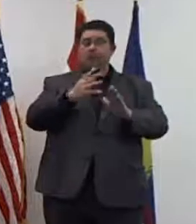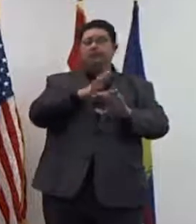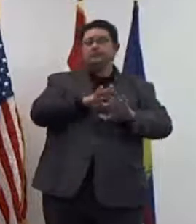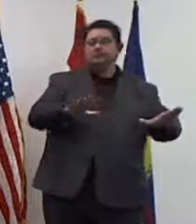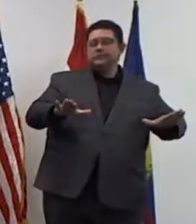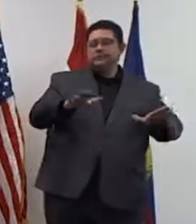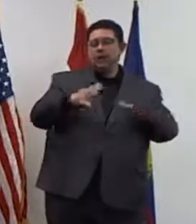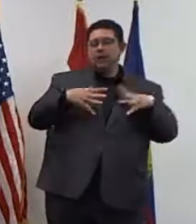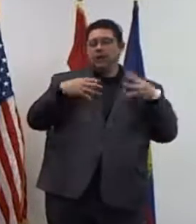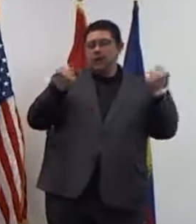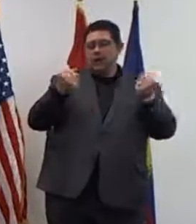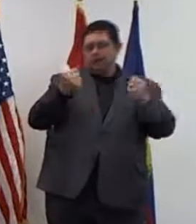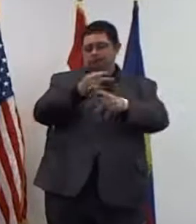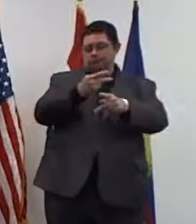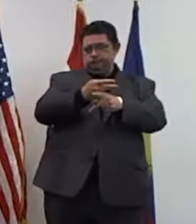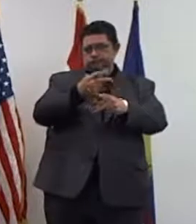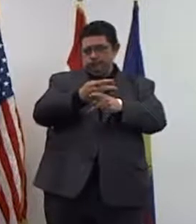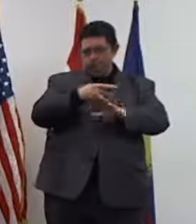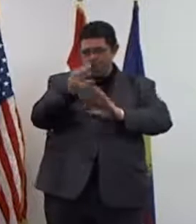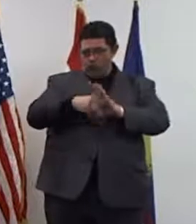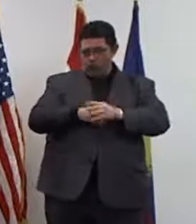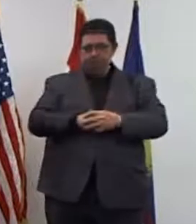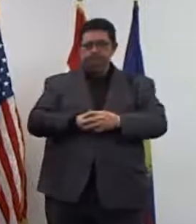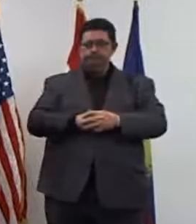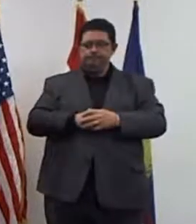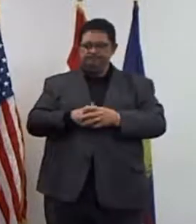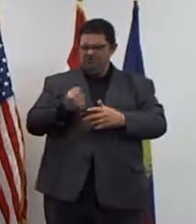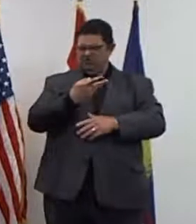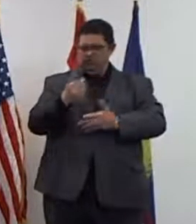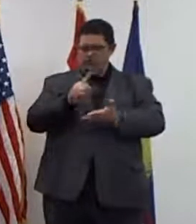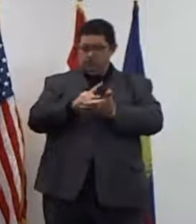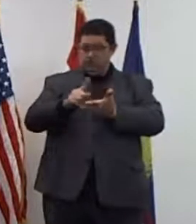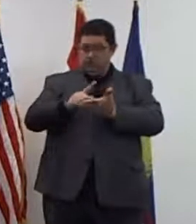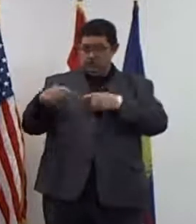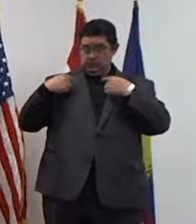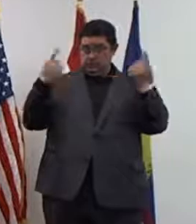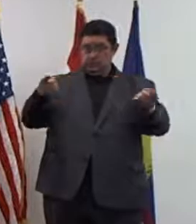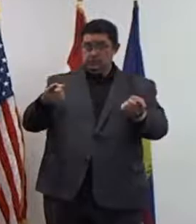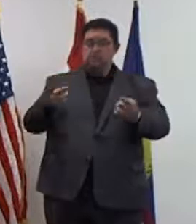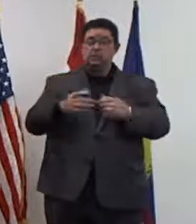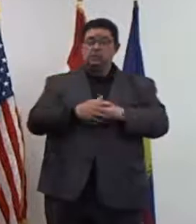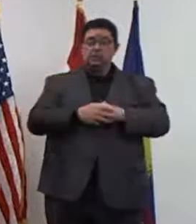the past several weeks, the Humanitarian Response Program team, which